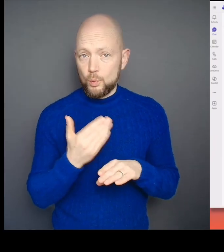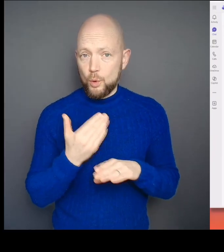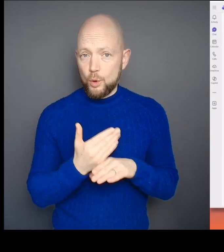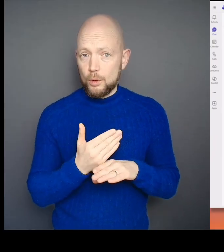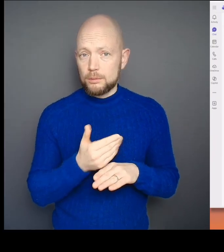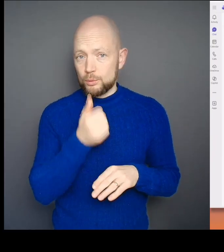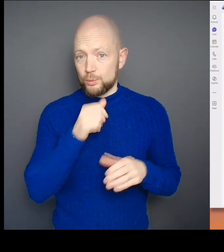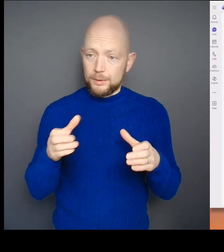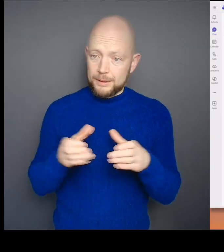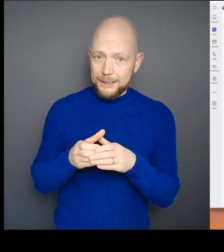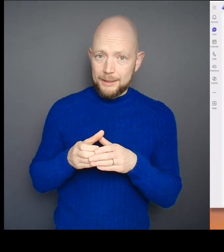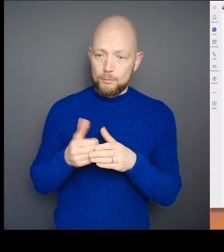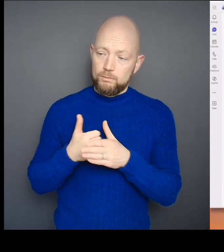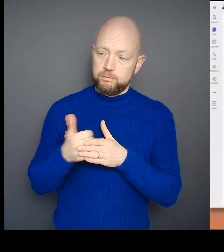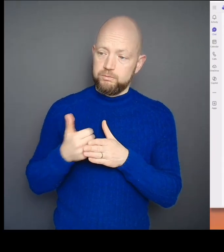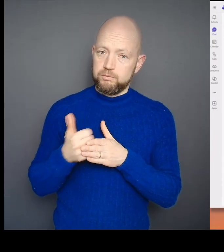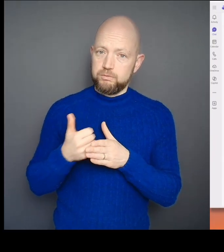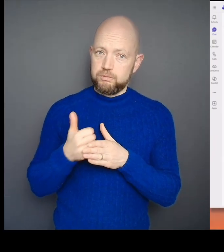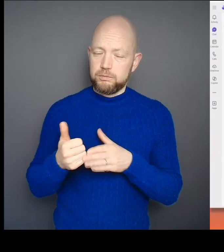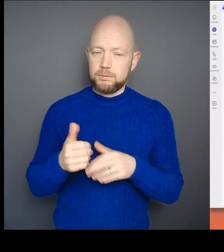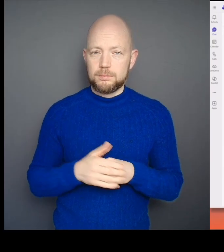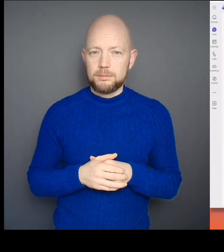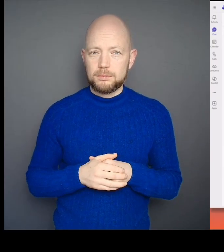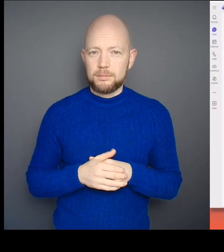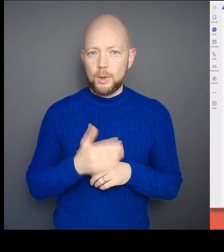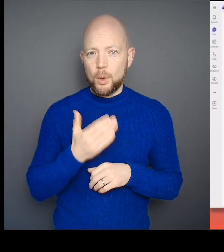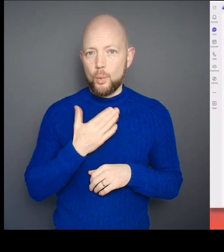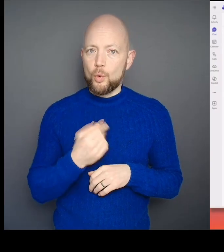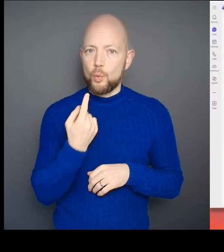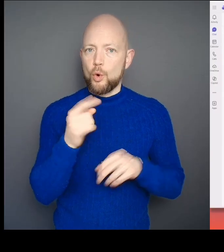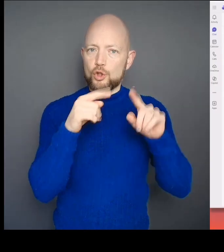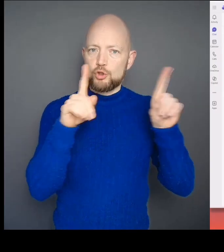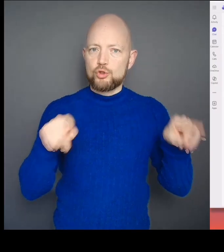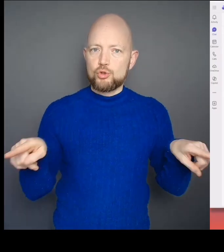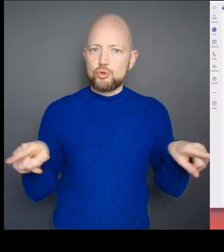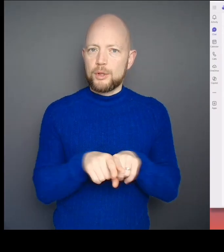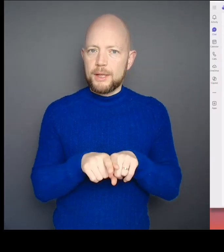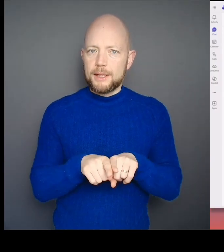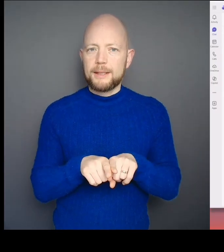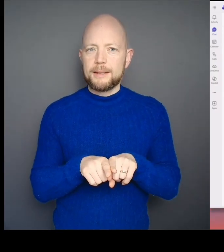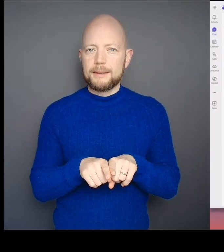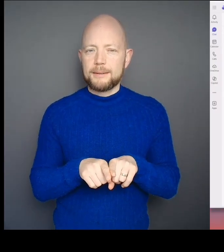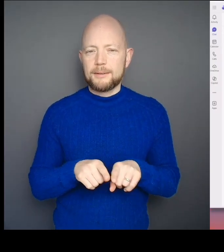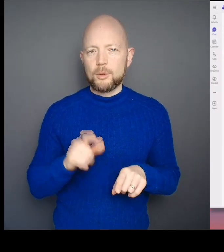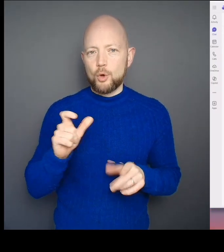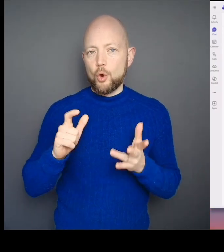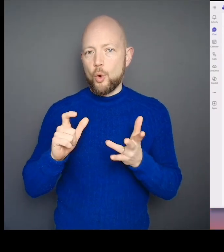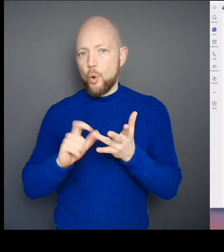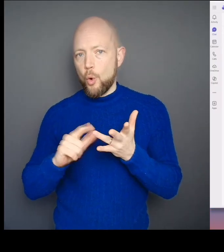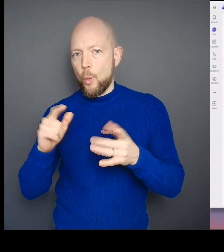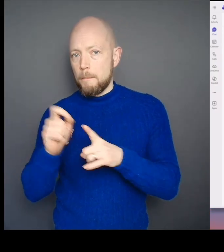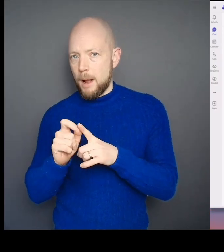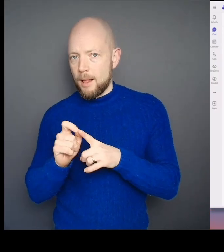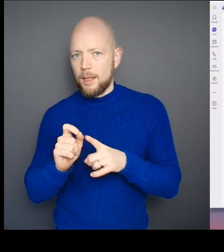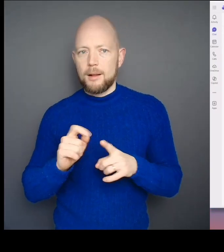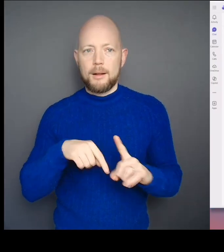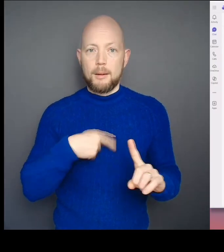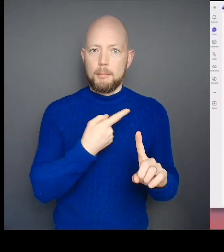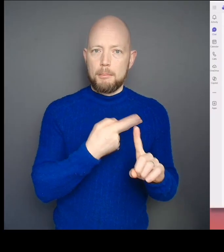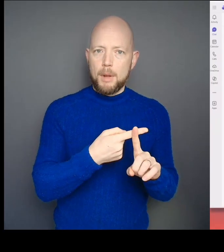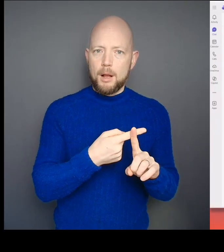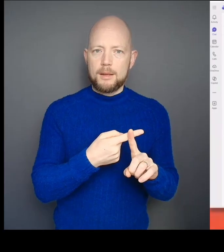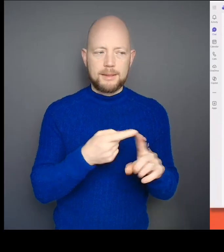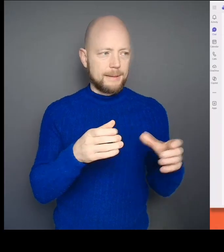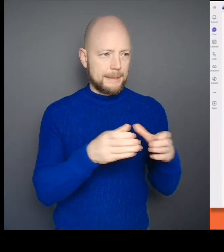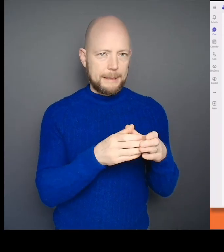Teams a lot. So rather than having to switch screens, the idea here is I'm in the middle of a chat with someone and I need to check something. I can basically just chat with Copilot